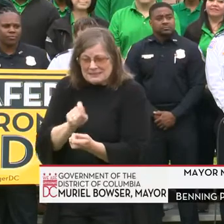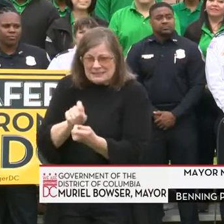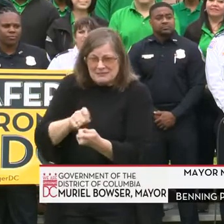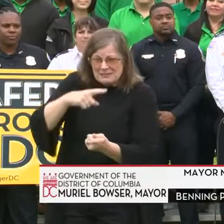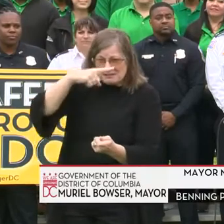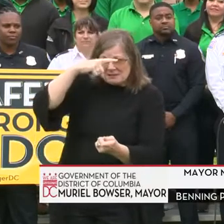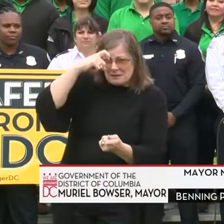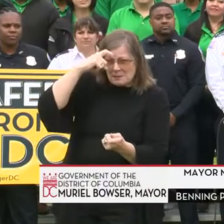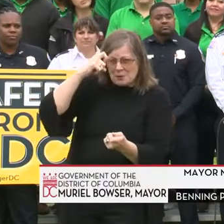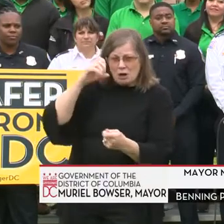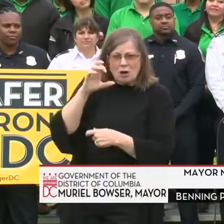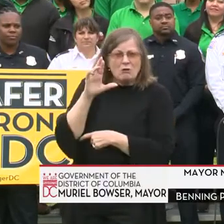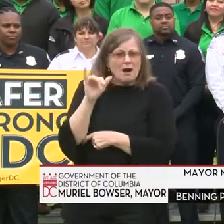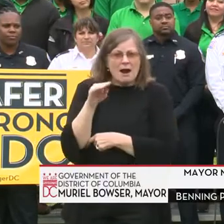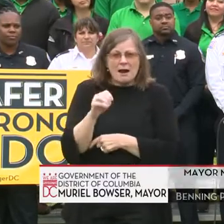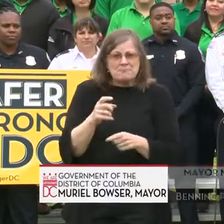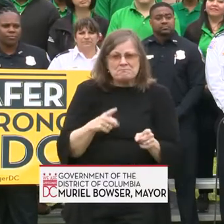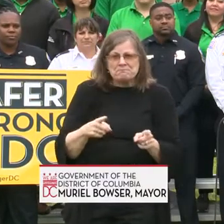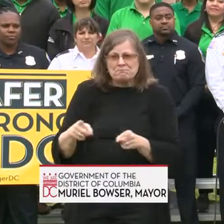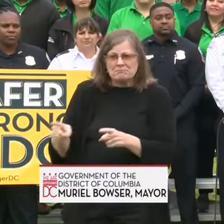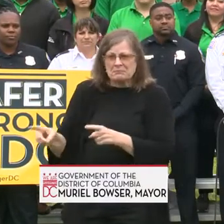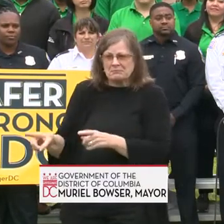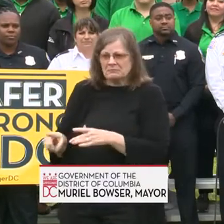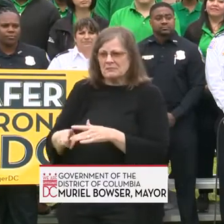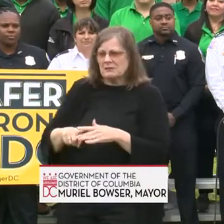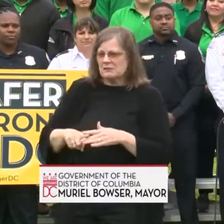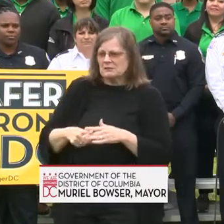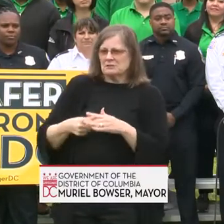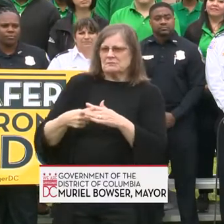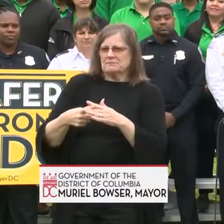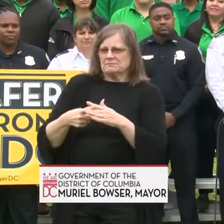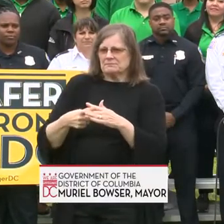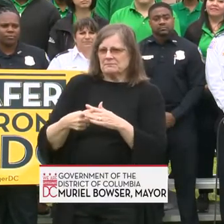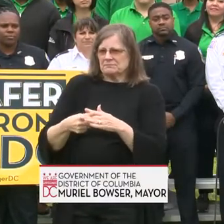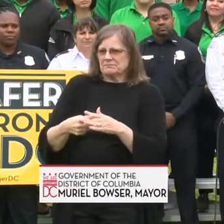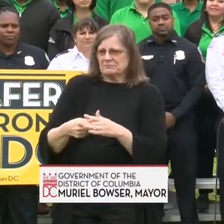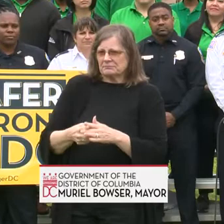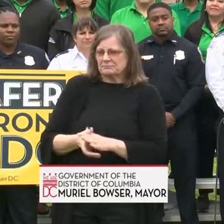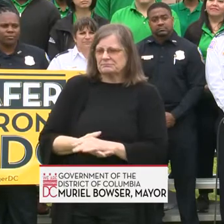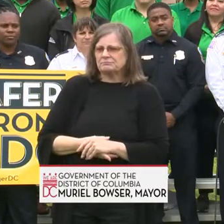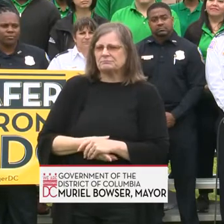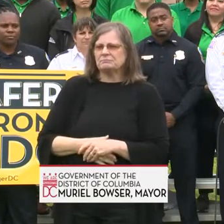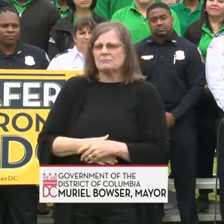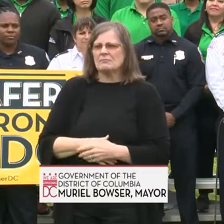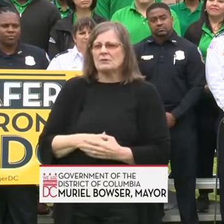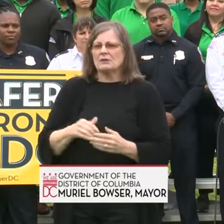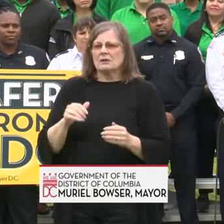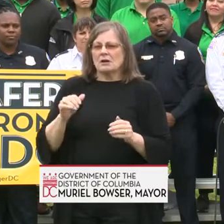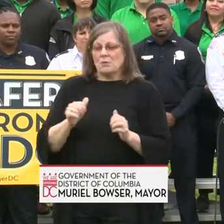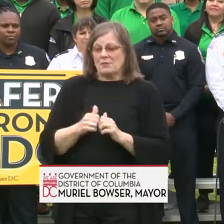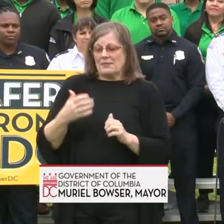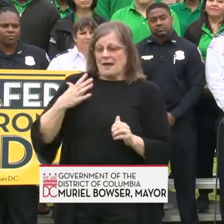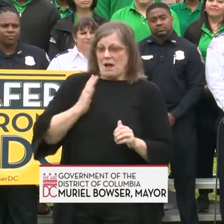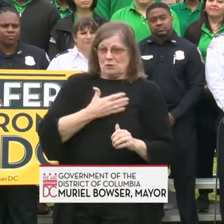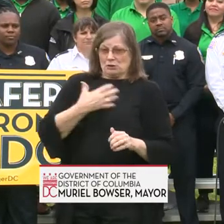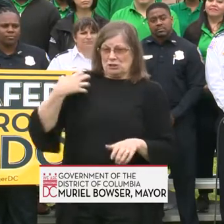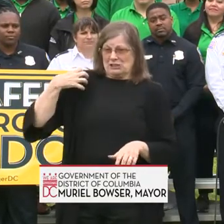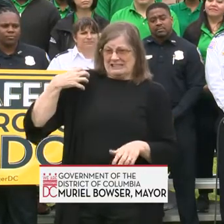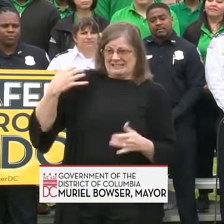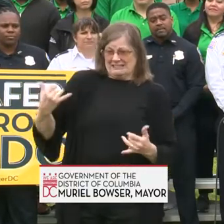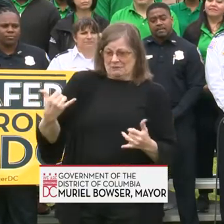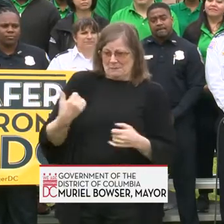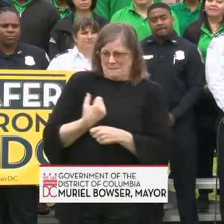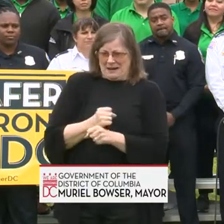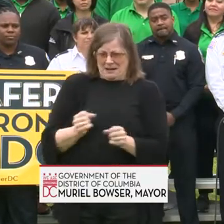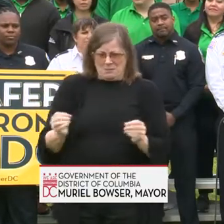Over the last week, I have worked with the chief and our public safety team